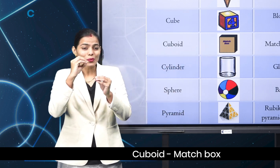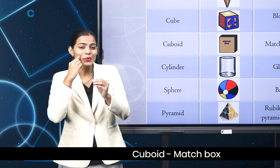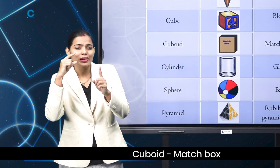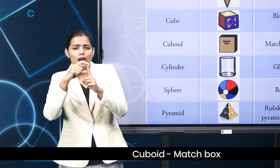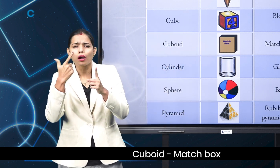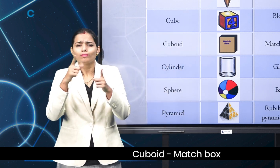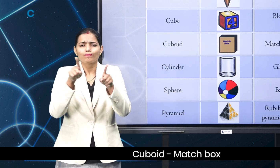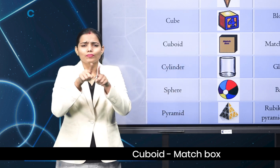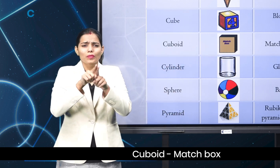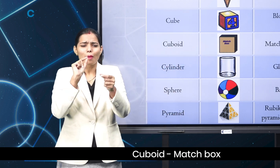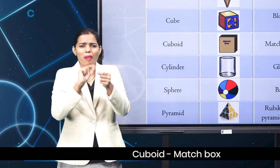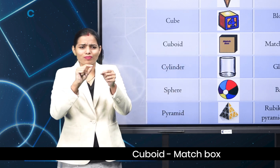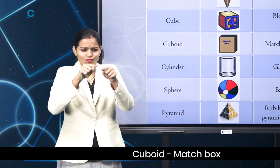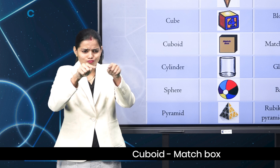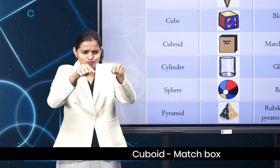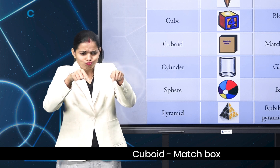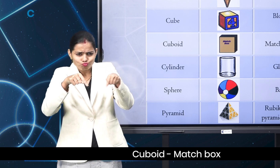cuboid, matchbox,